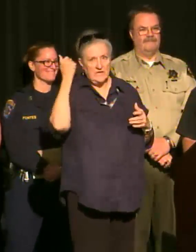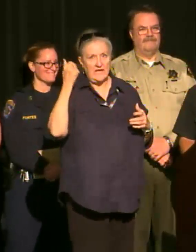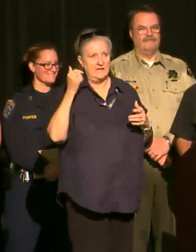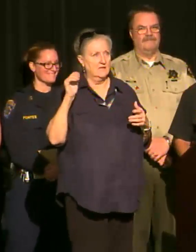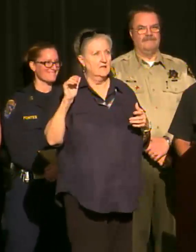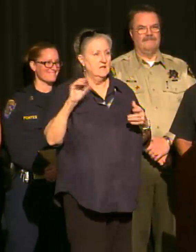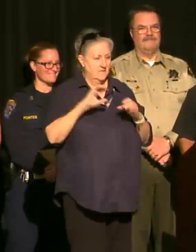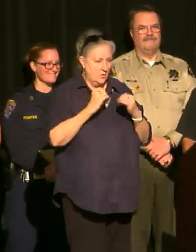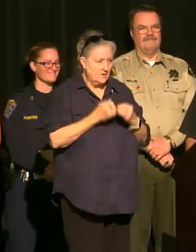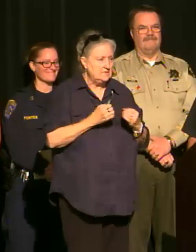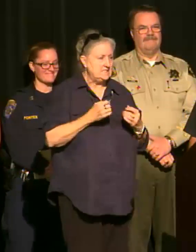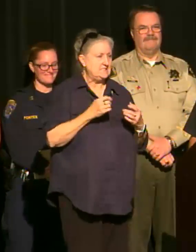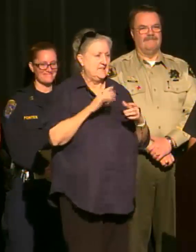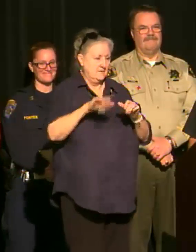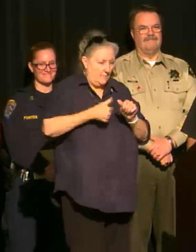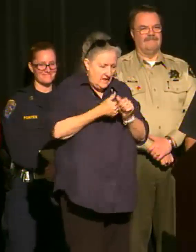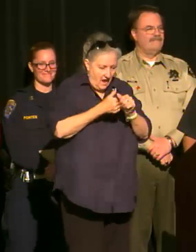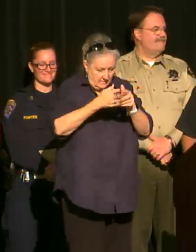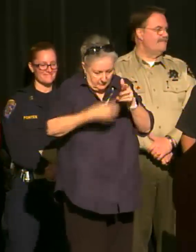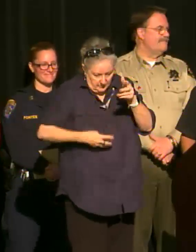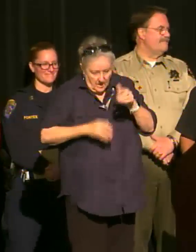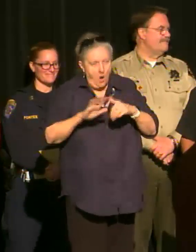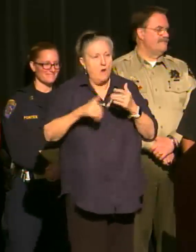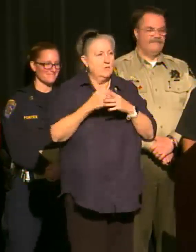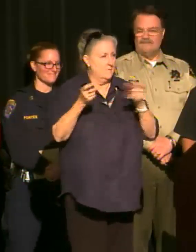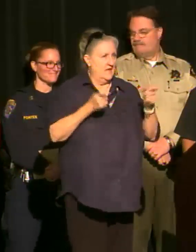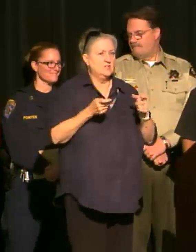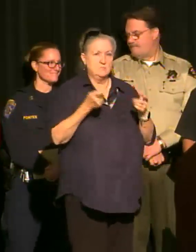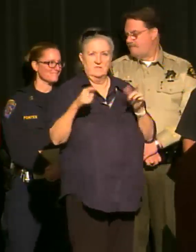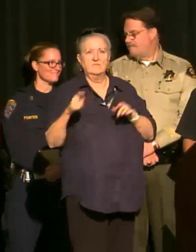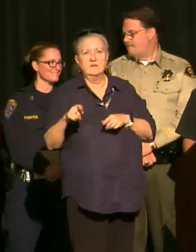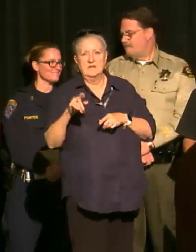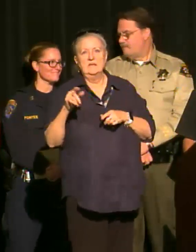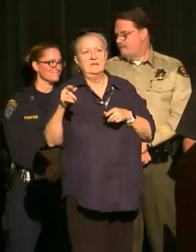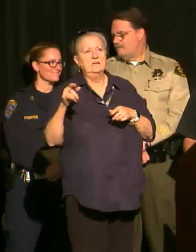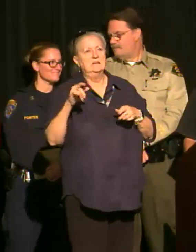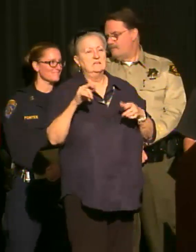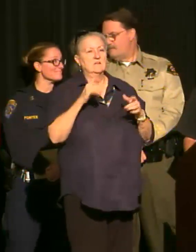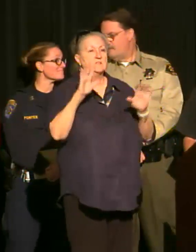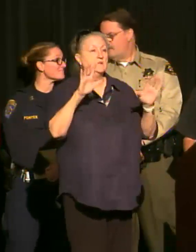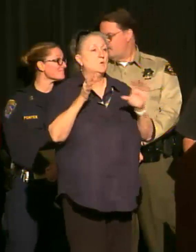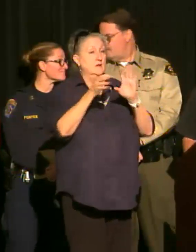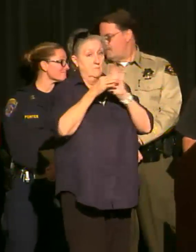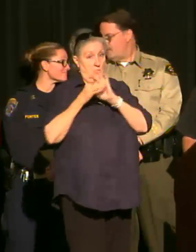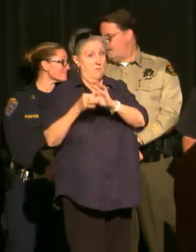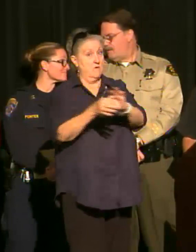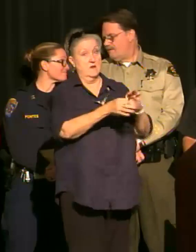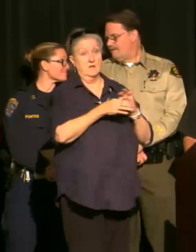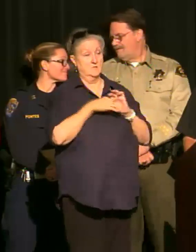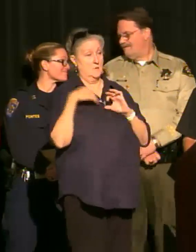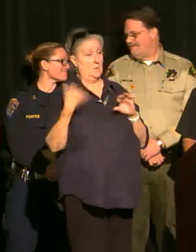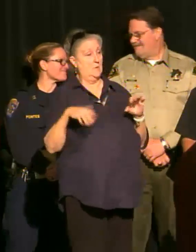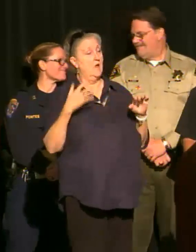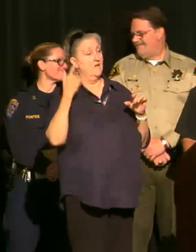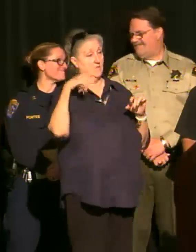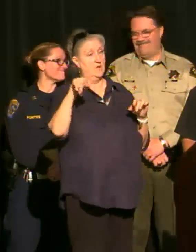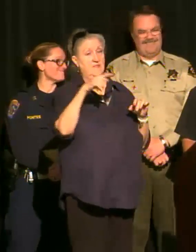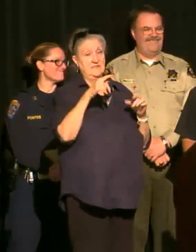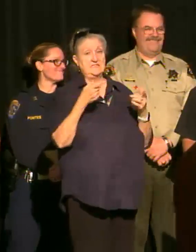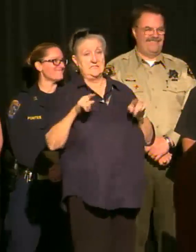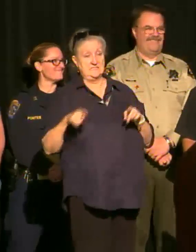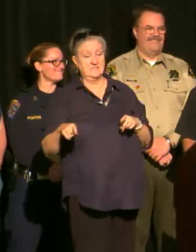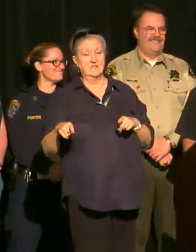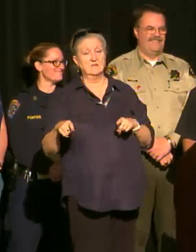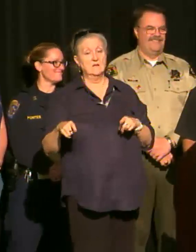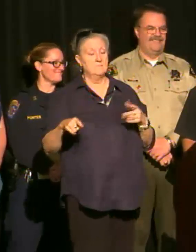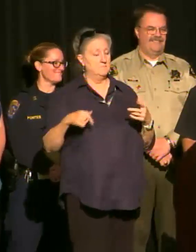the organization that goes behind the overall management of an incident, and there's incredible coordination. For this incident,